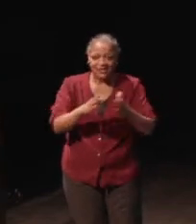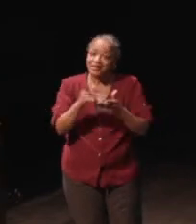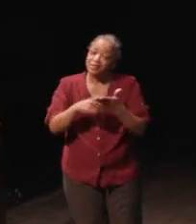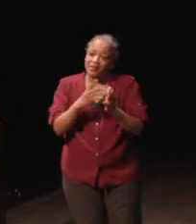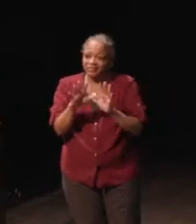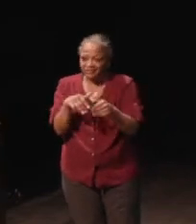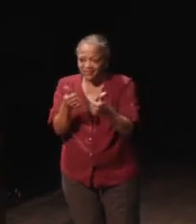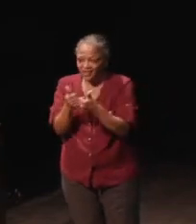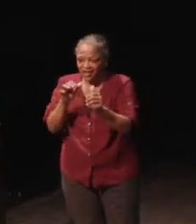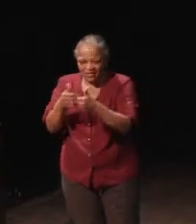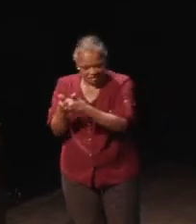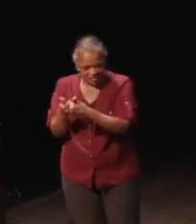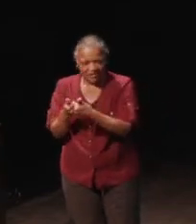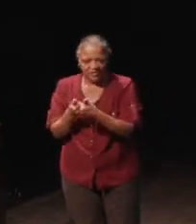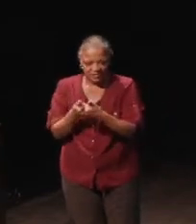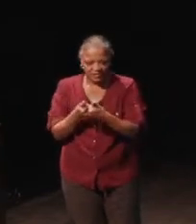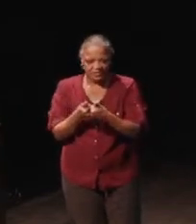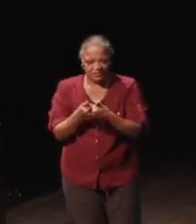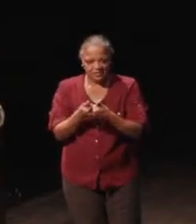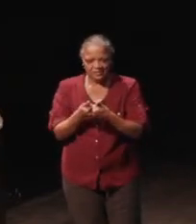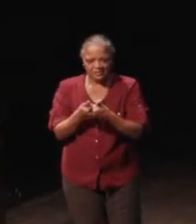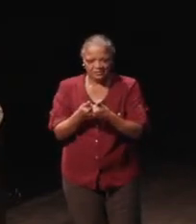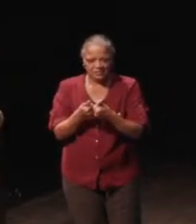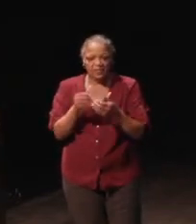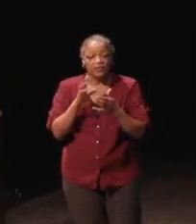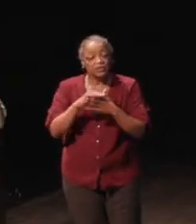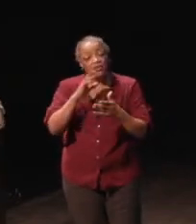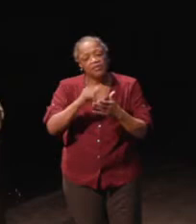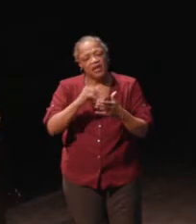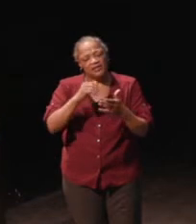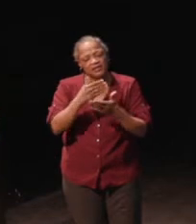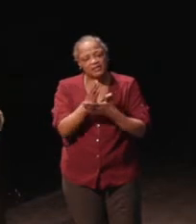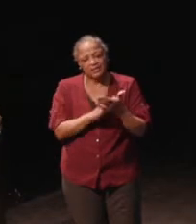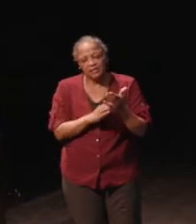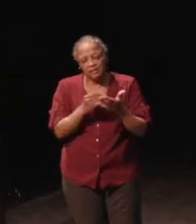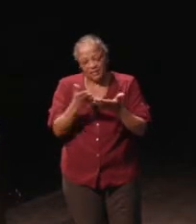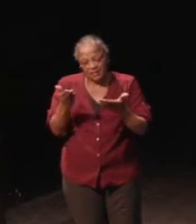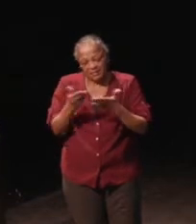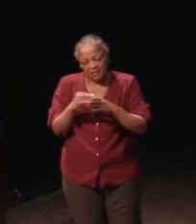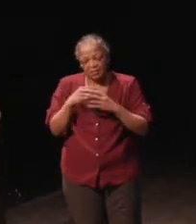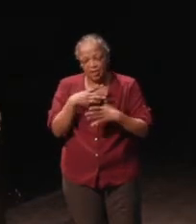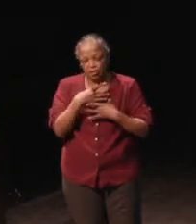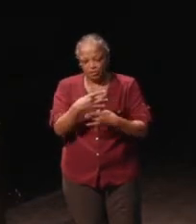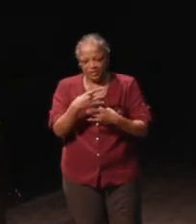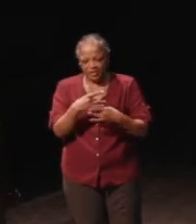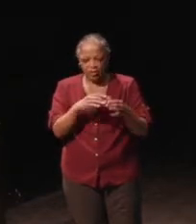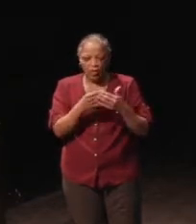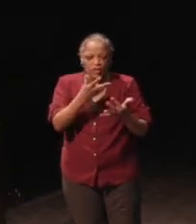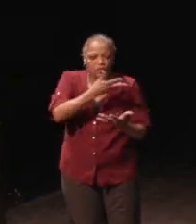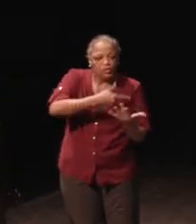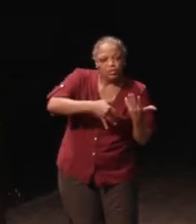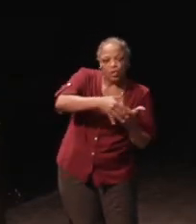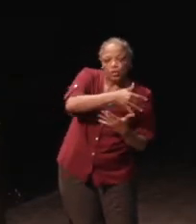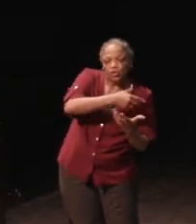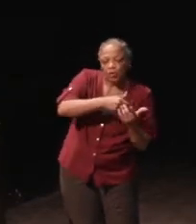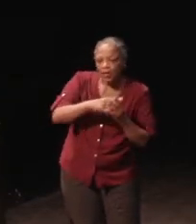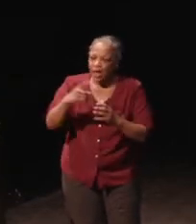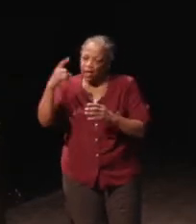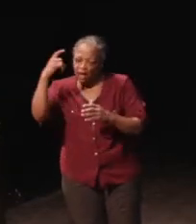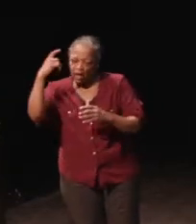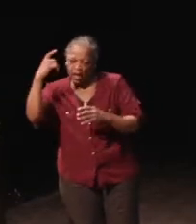be more challenging. And so those were some of the places I was interested in where kind of the social and the